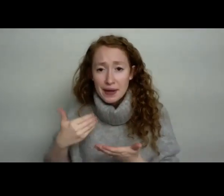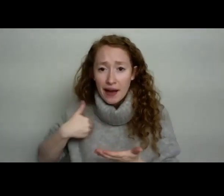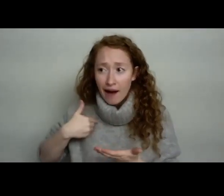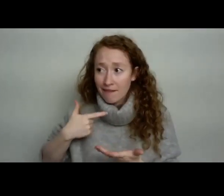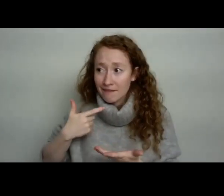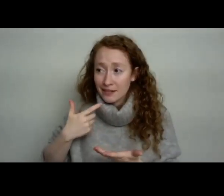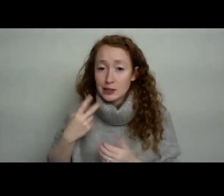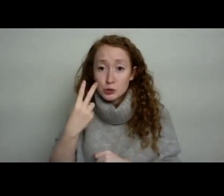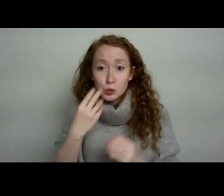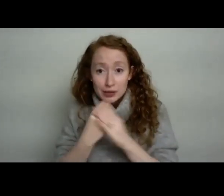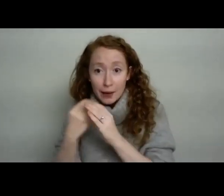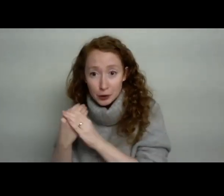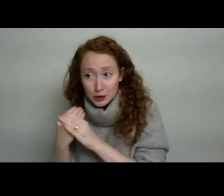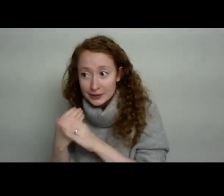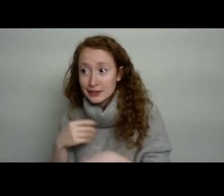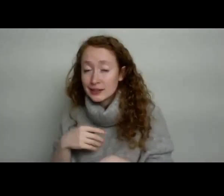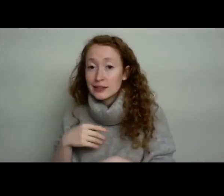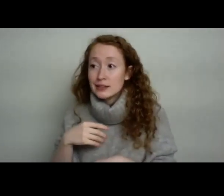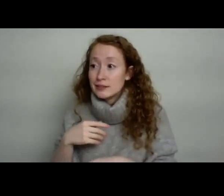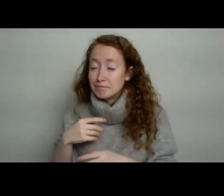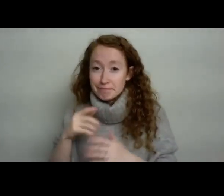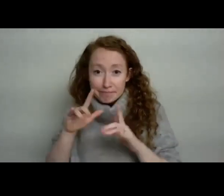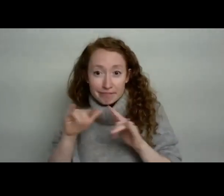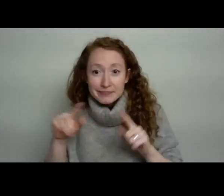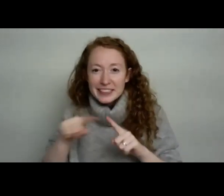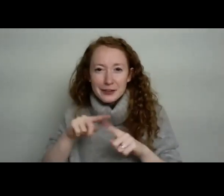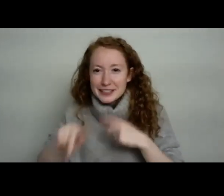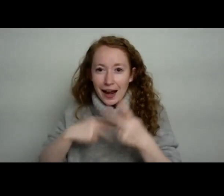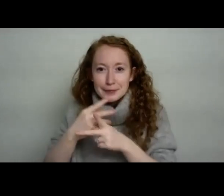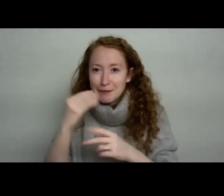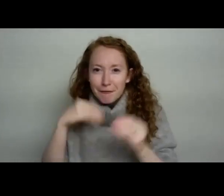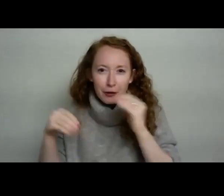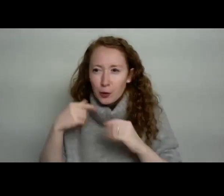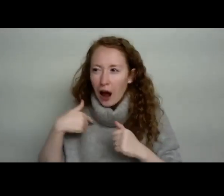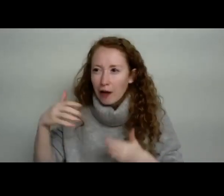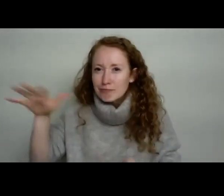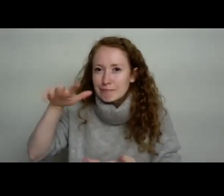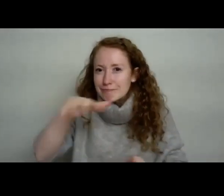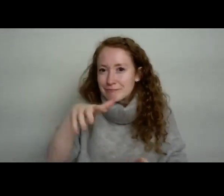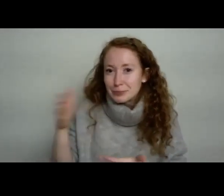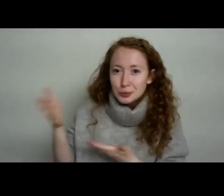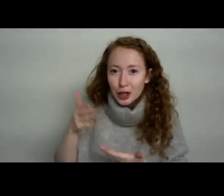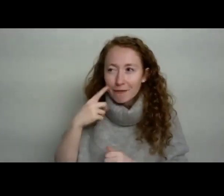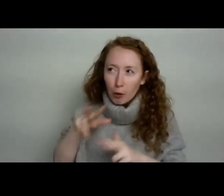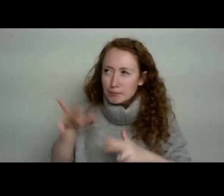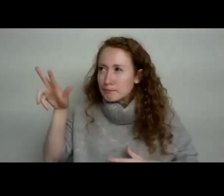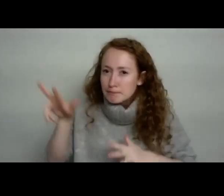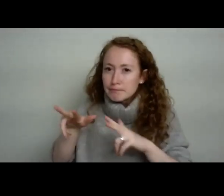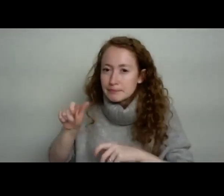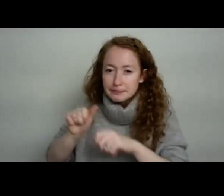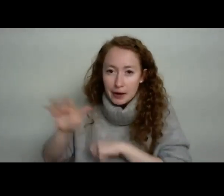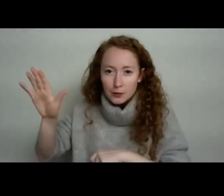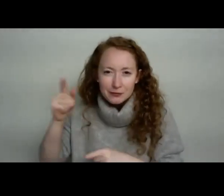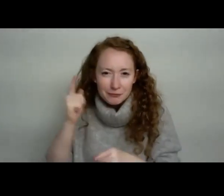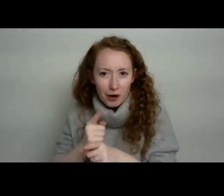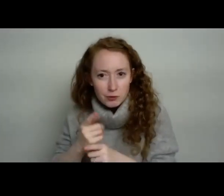2 sandwiches. Thank you. Like, the more snacks and sandwiches, the more nutrients you have for this adventure that you're going